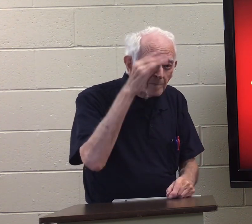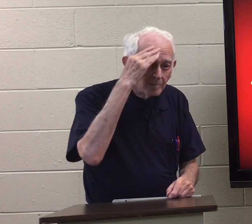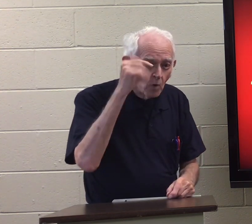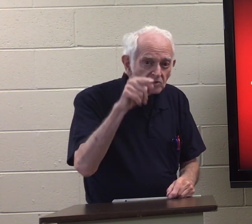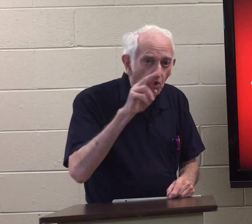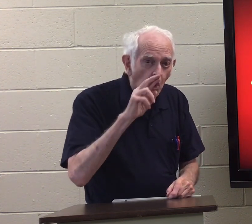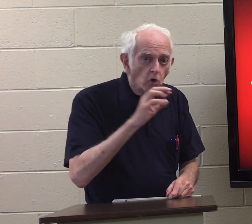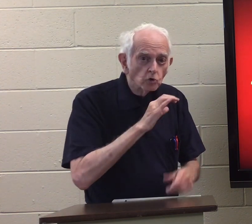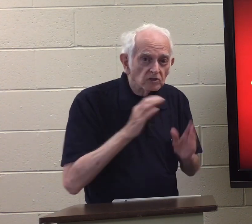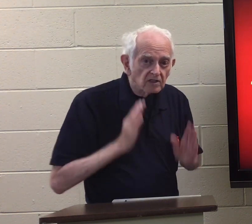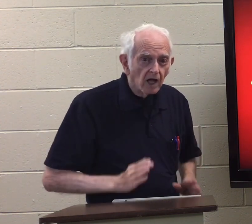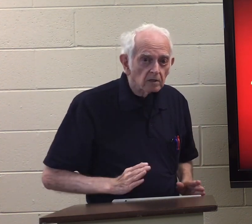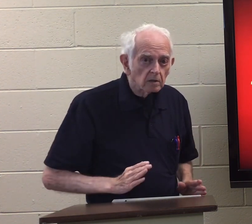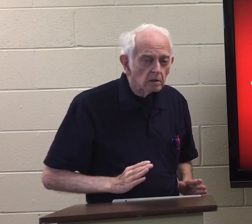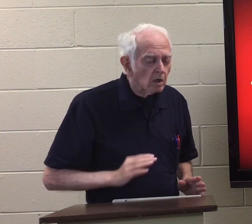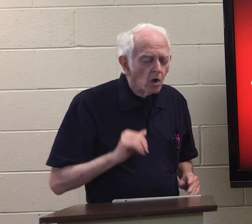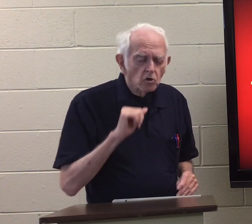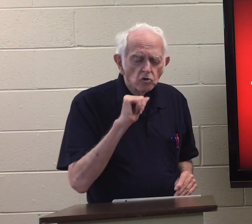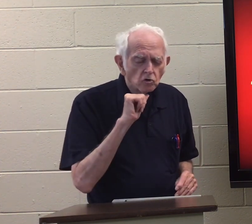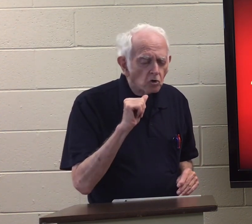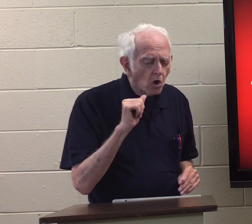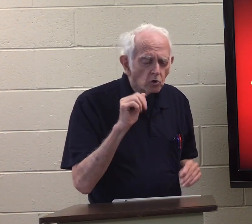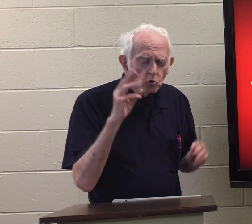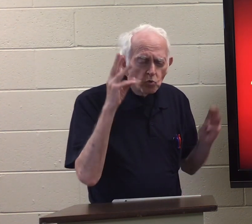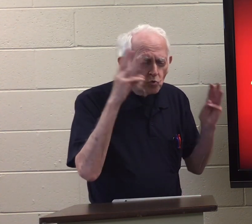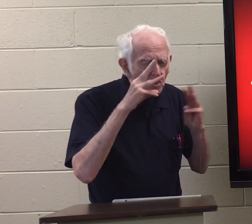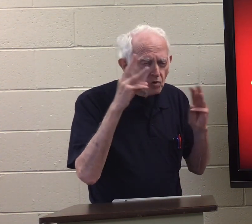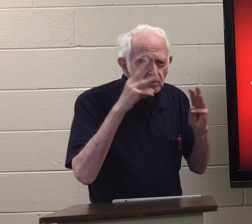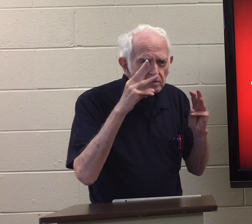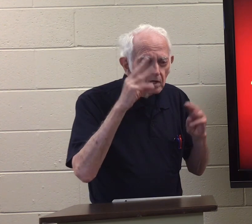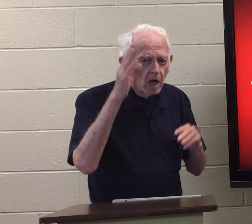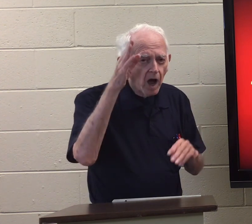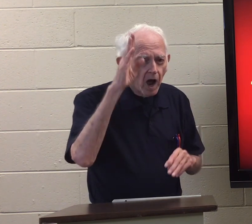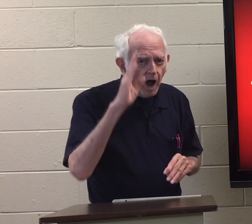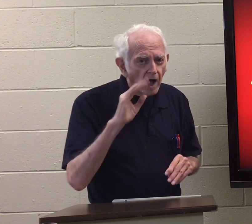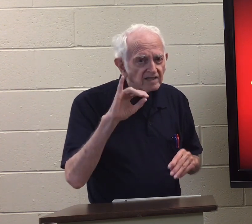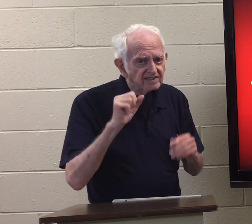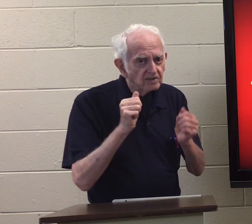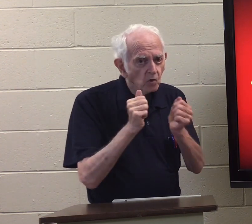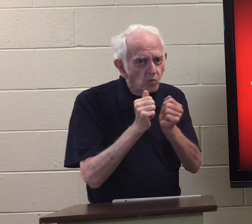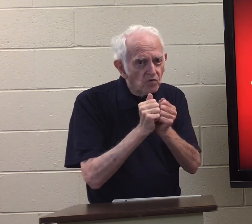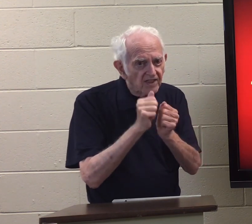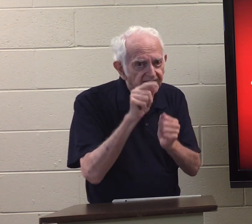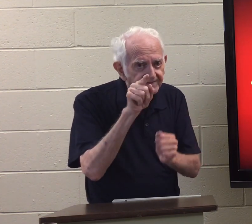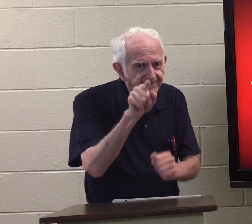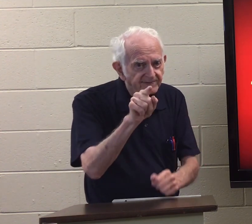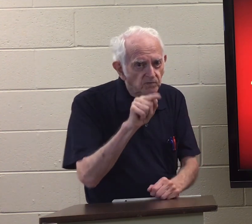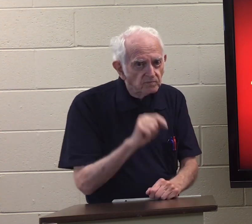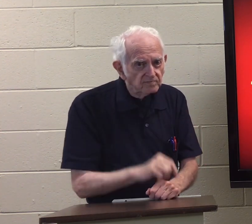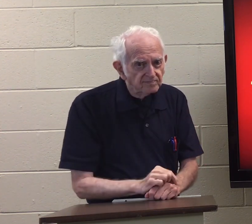things to you, it's because you are a Christian. Don't worry. God is with you.